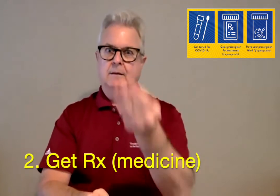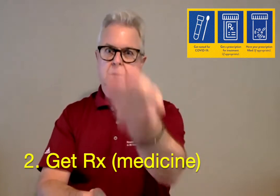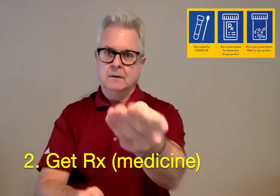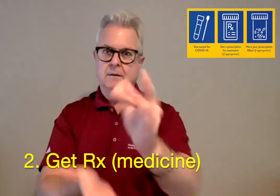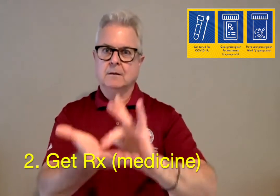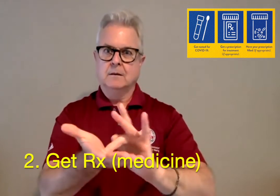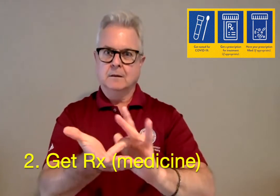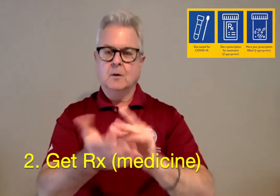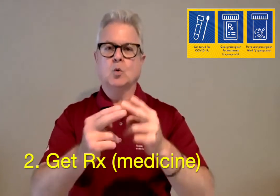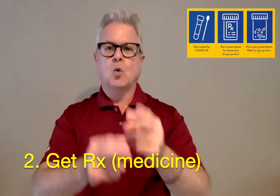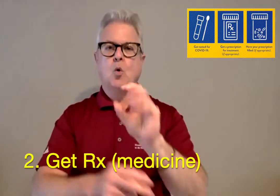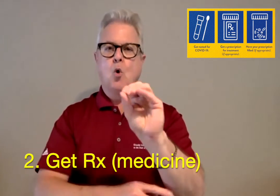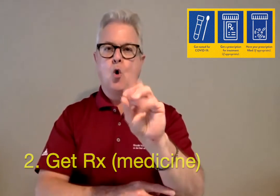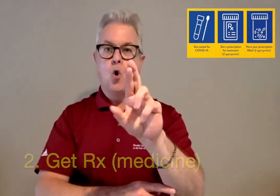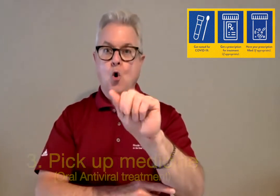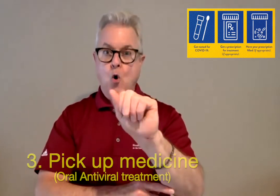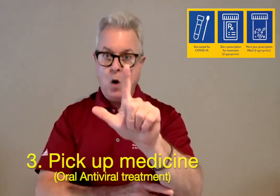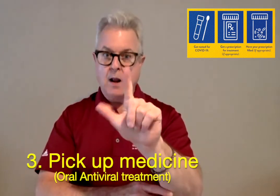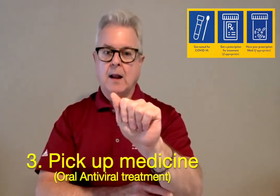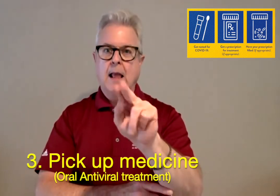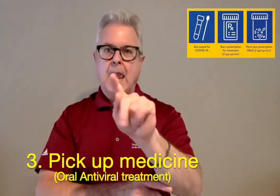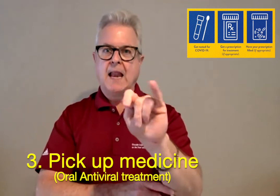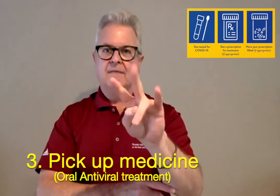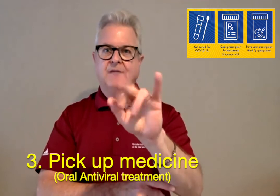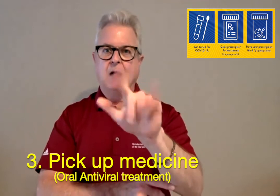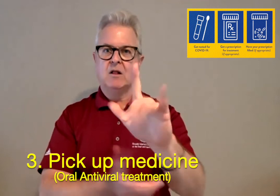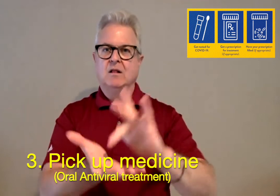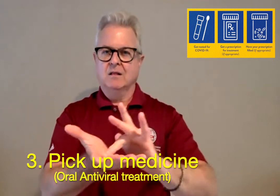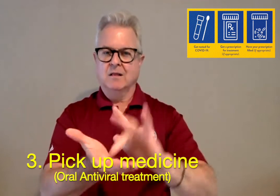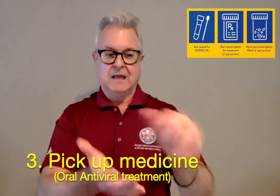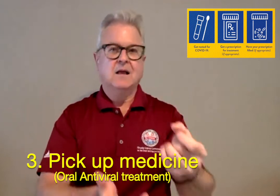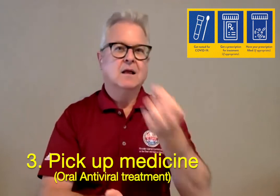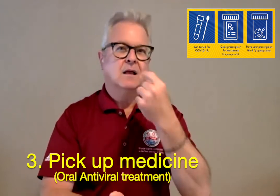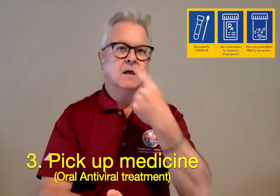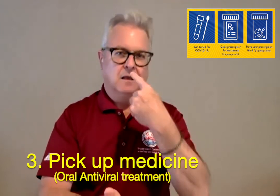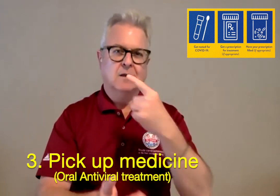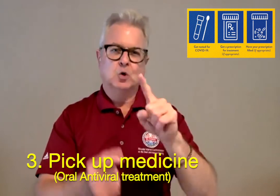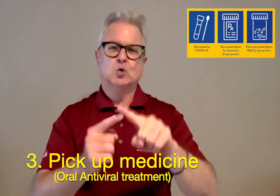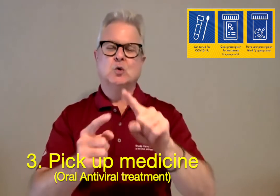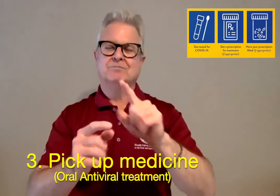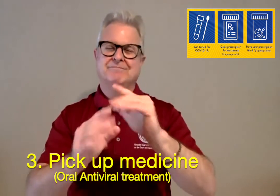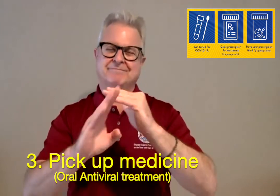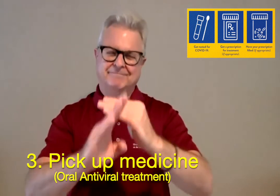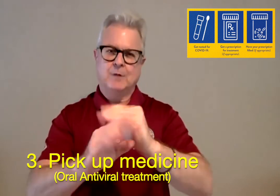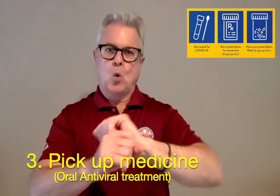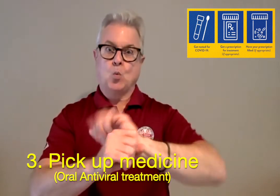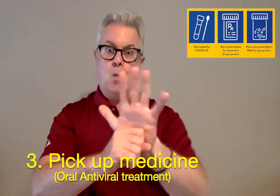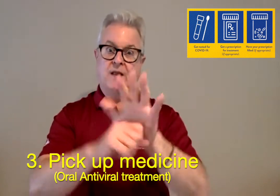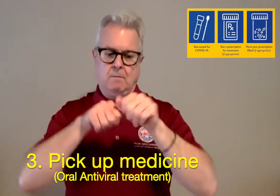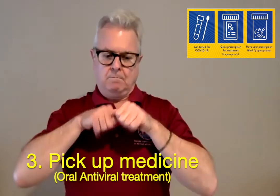on site would actually give you the medication, which is an oral antiviral medication. You would take that medication to